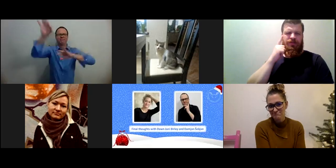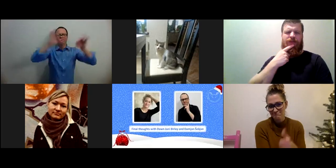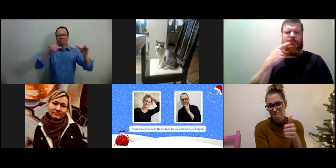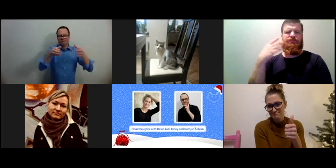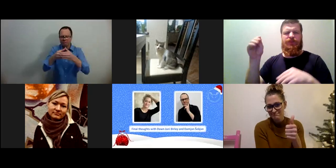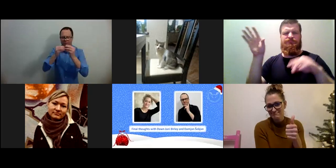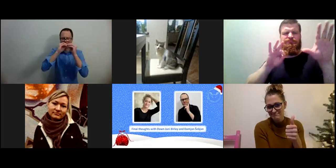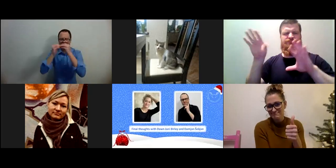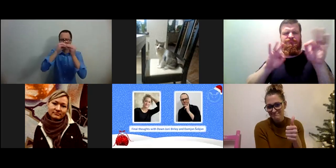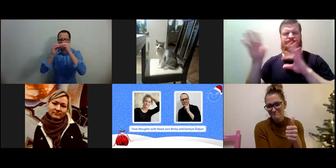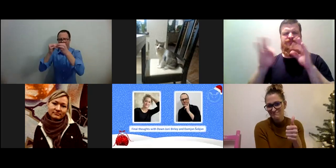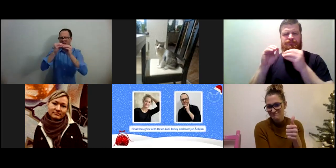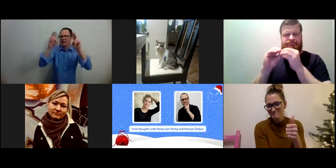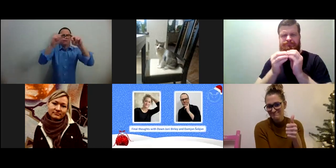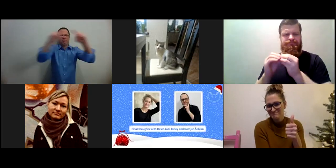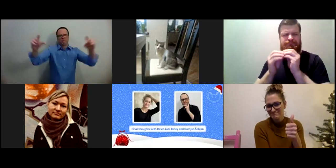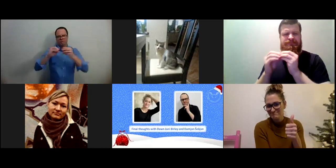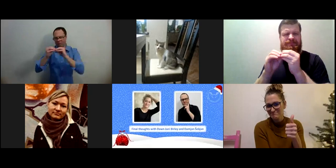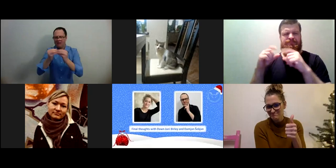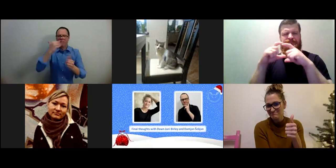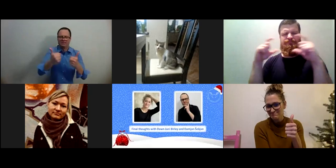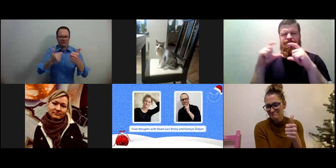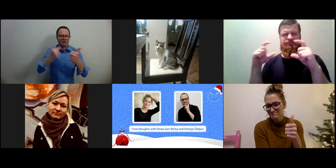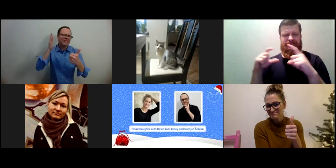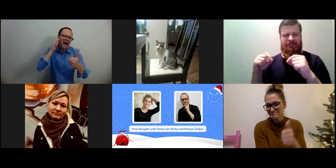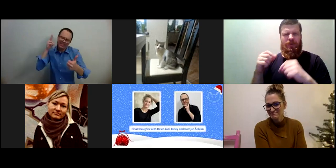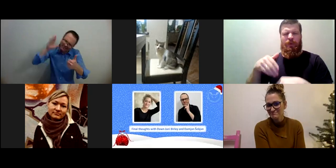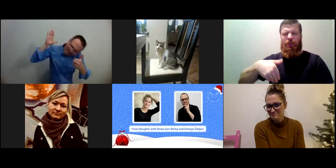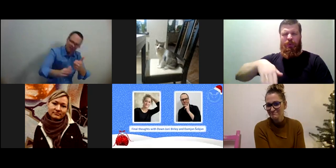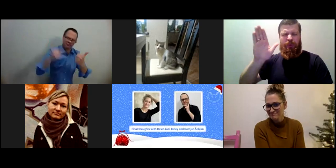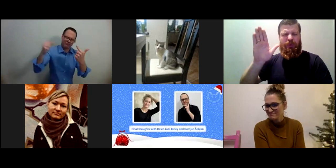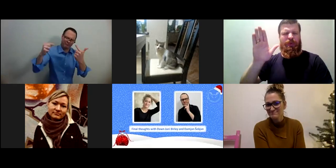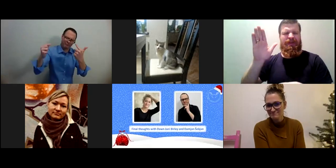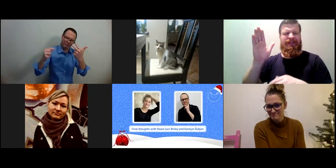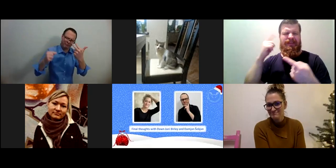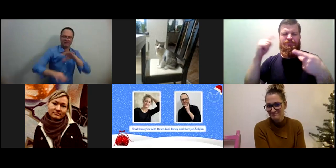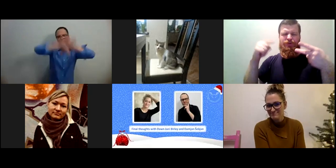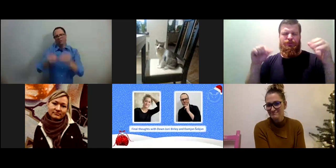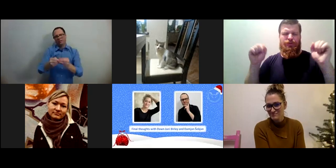trying to establish a platform that really works for deaf people so we can